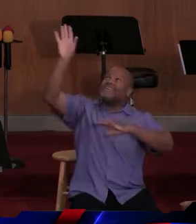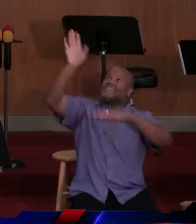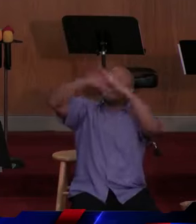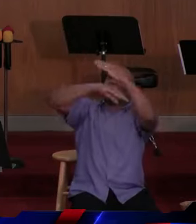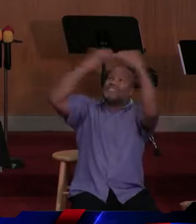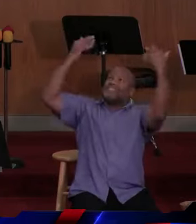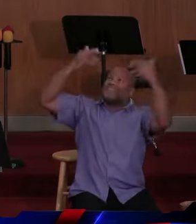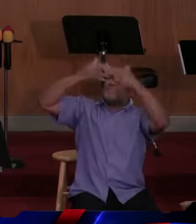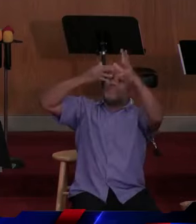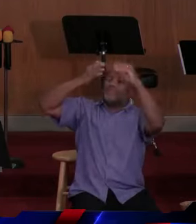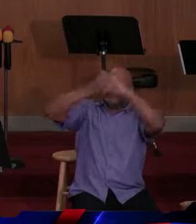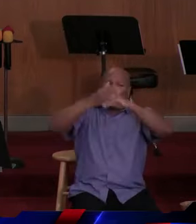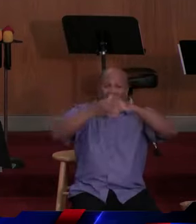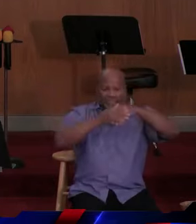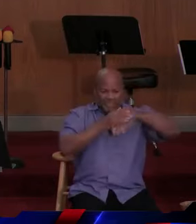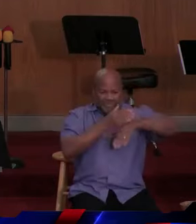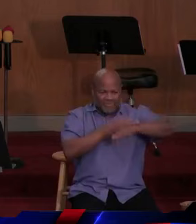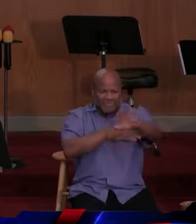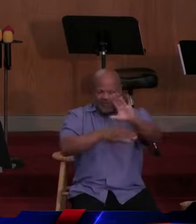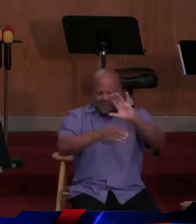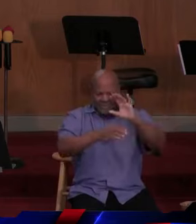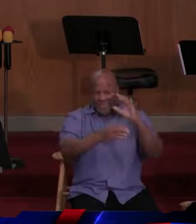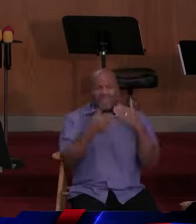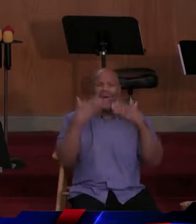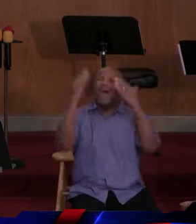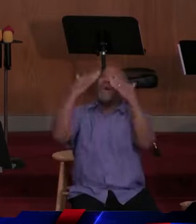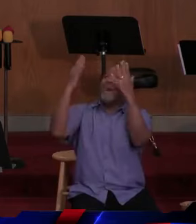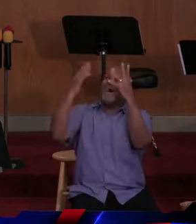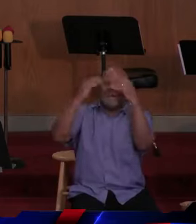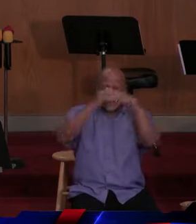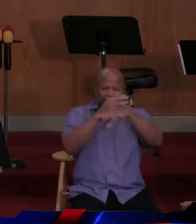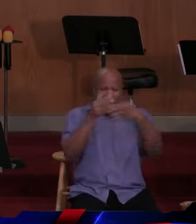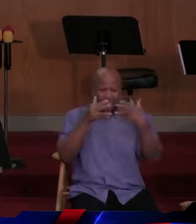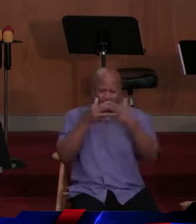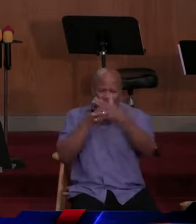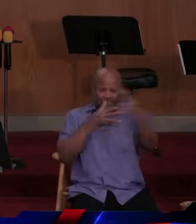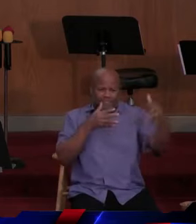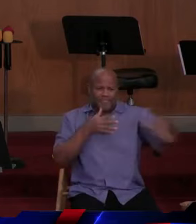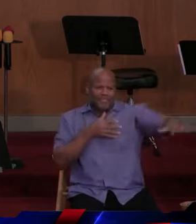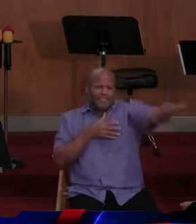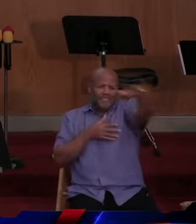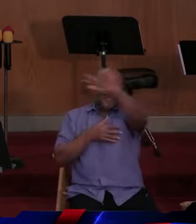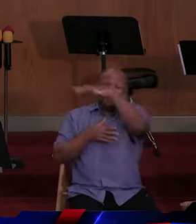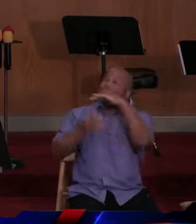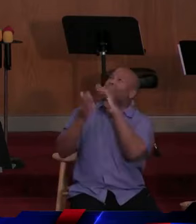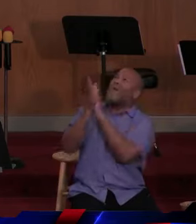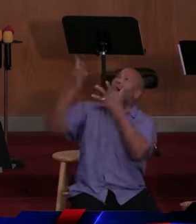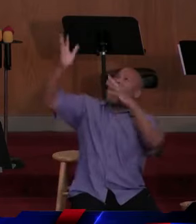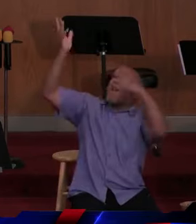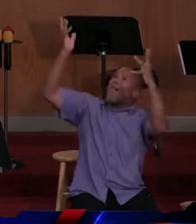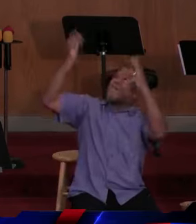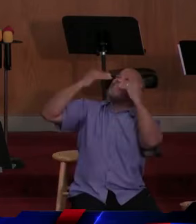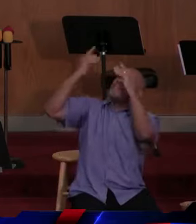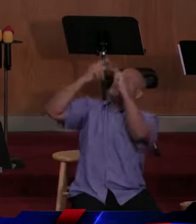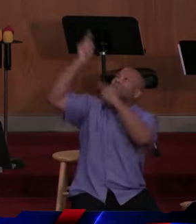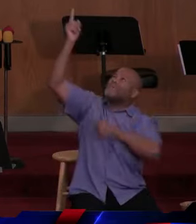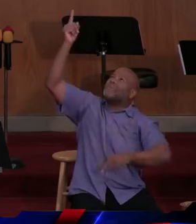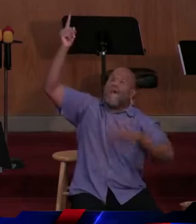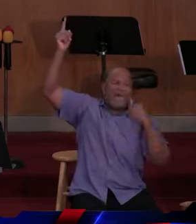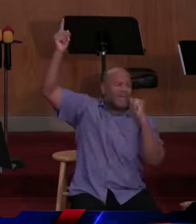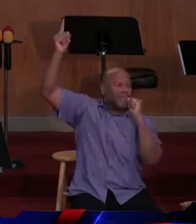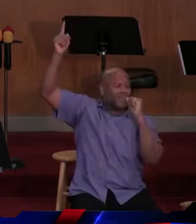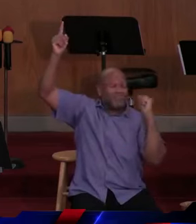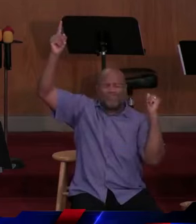what? Thanksgiving. And into his courts with what? Be thankful unto him. Here it is. And